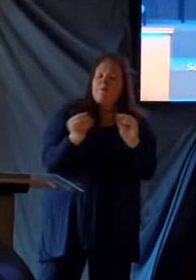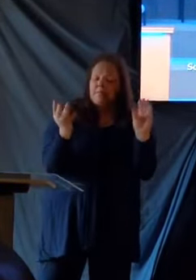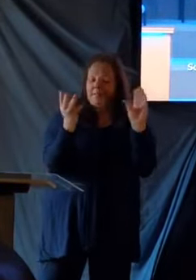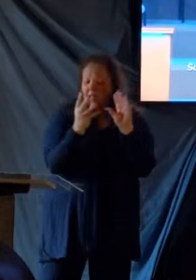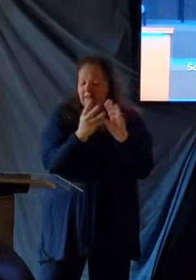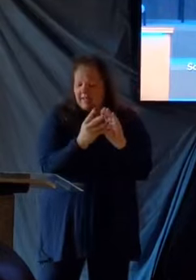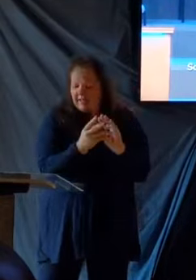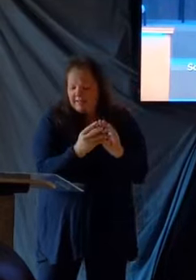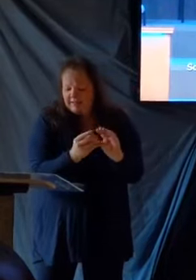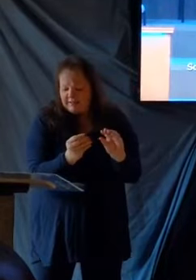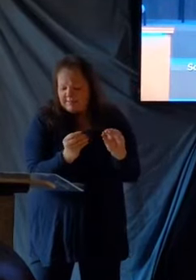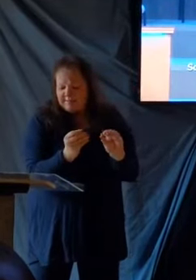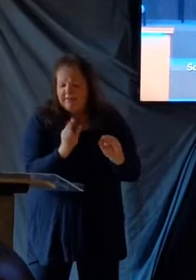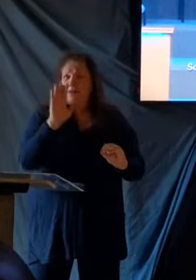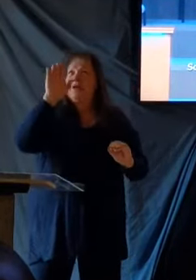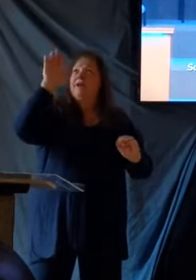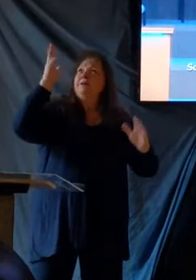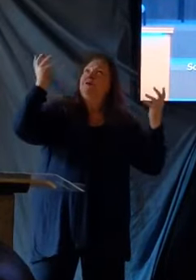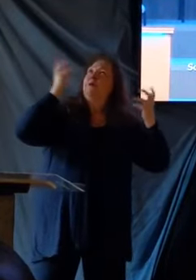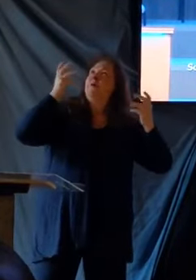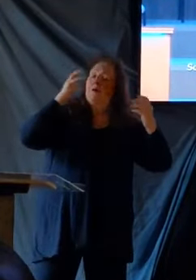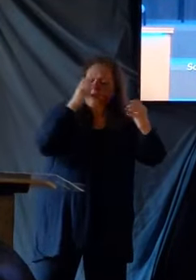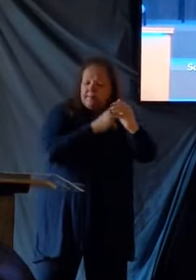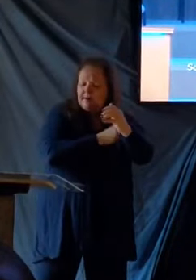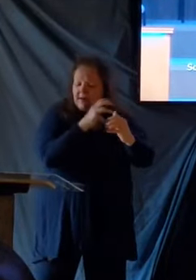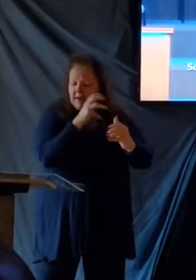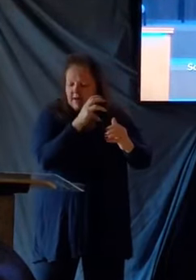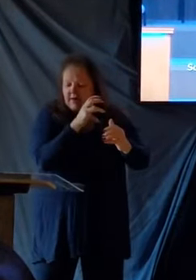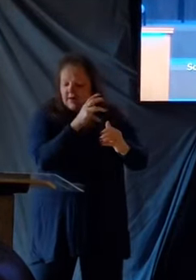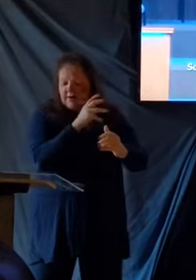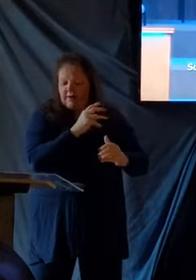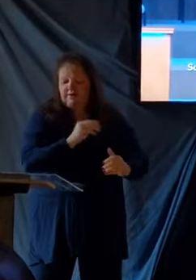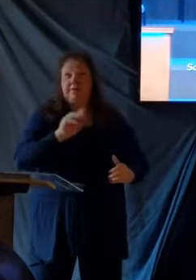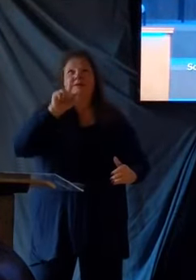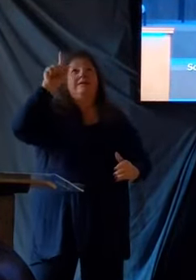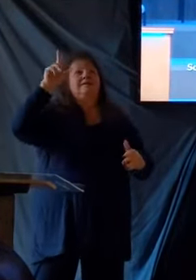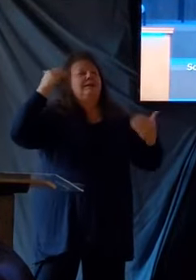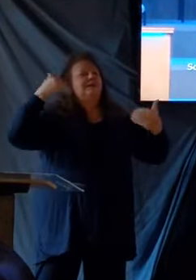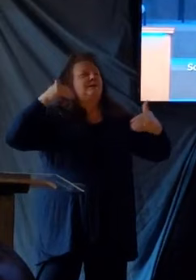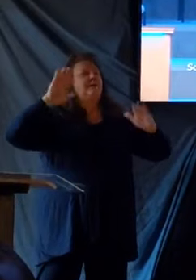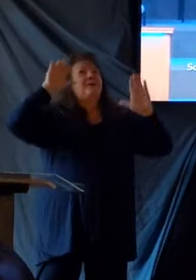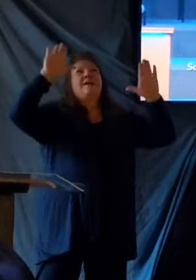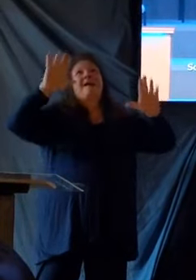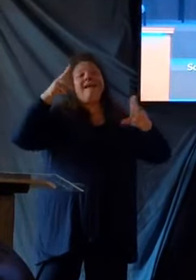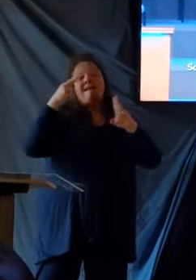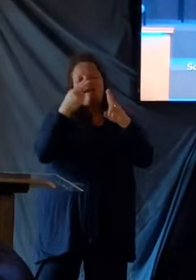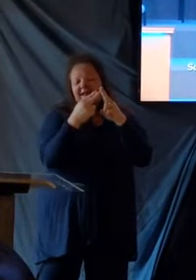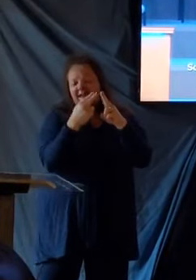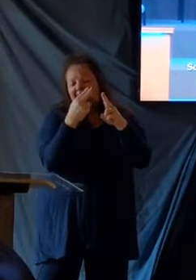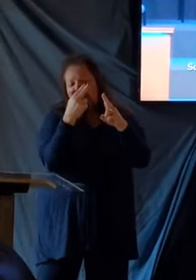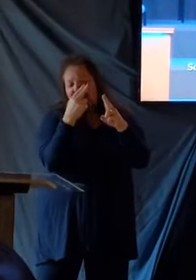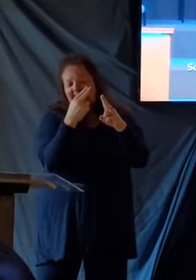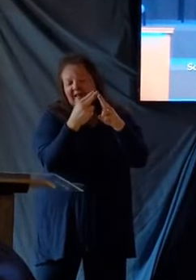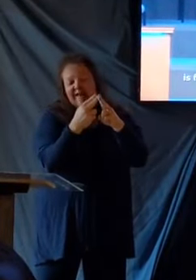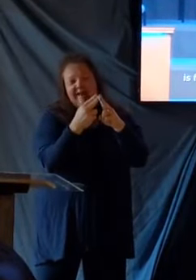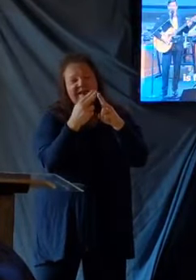universe proclaim your great power, your great name.